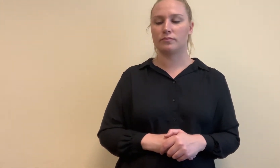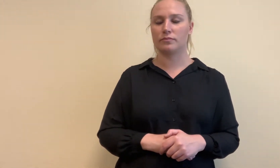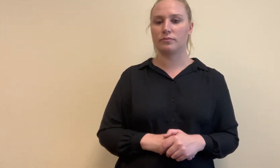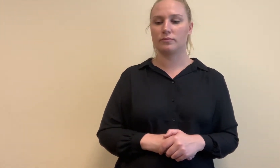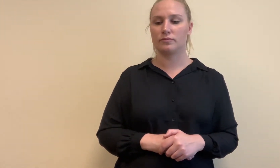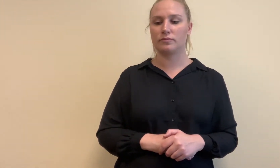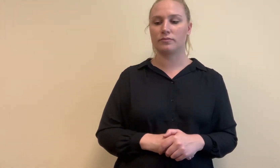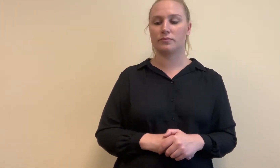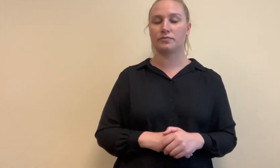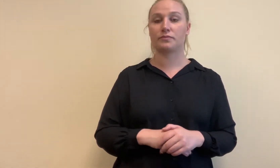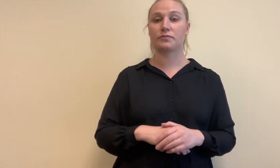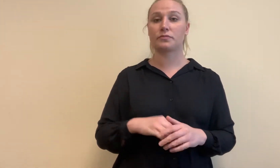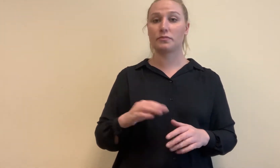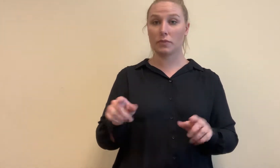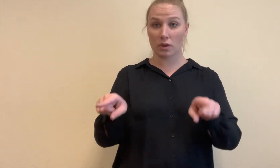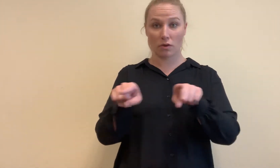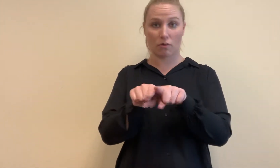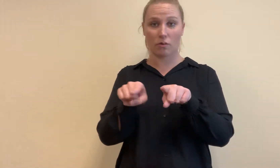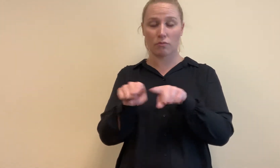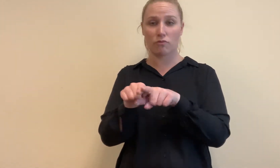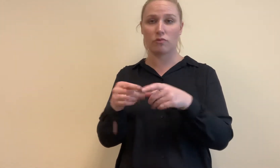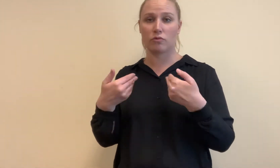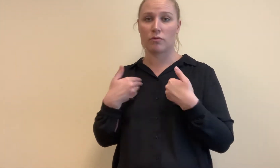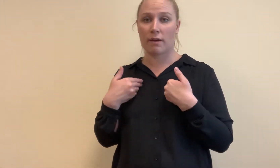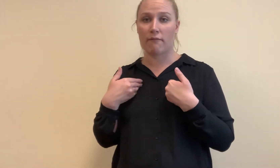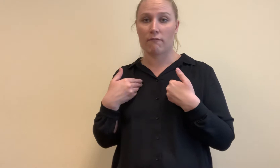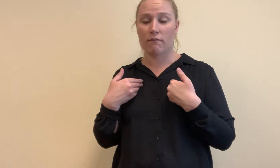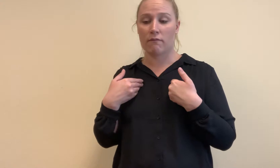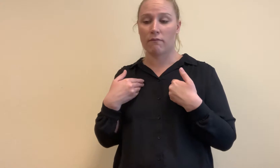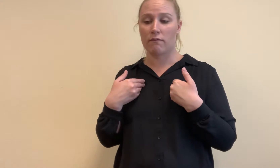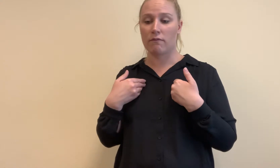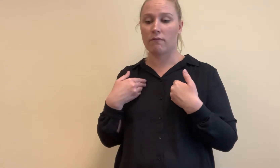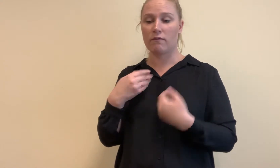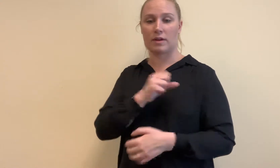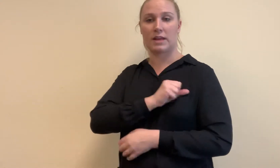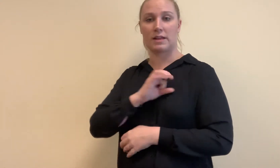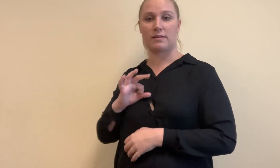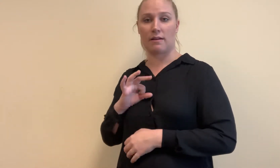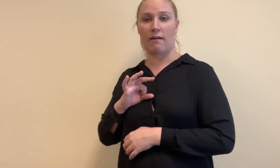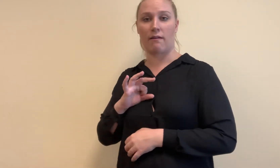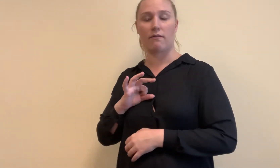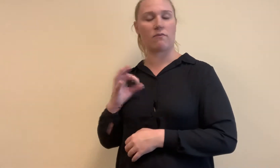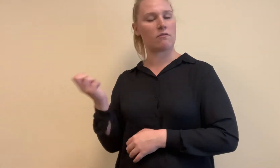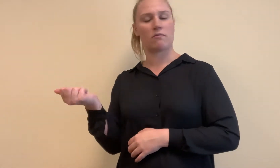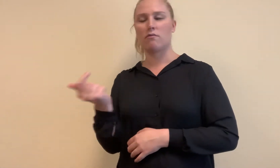And then we also have, with all of our faculty working with our bookstore, 60%